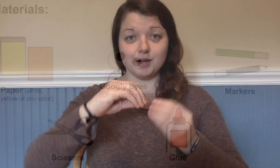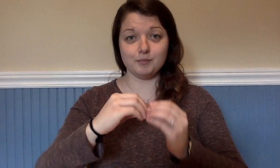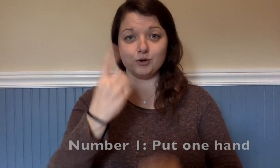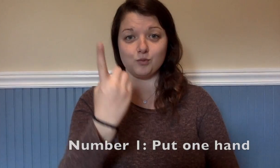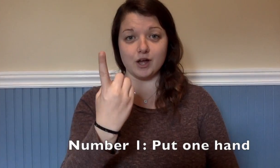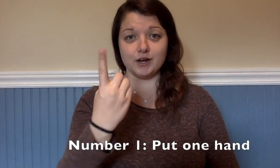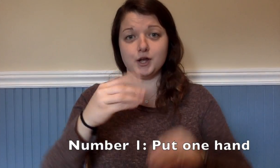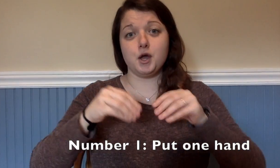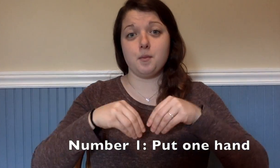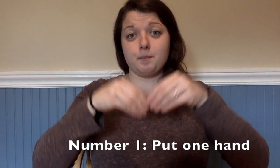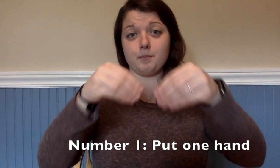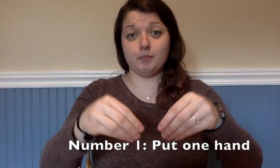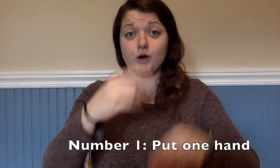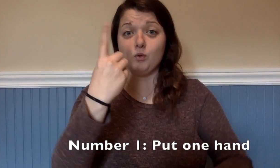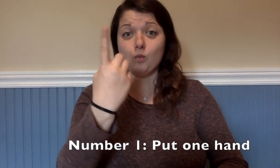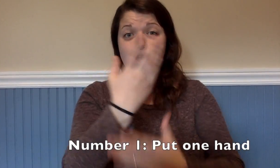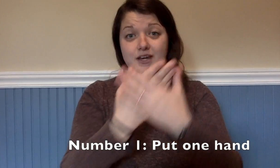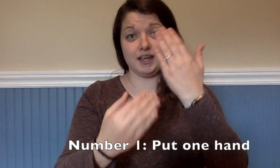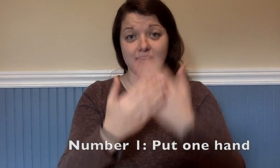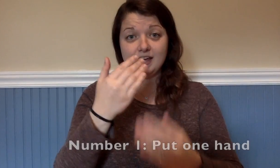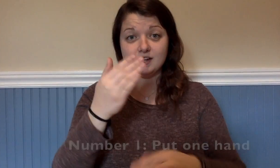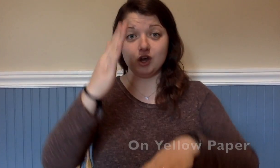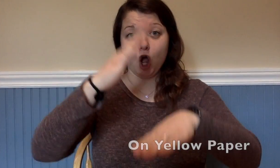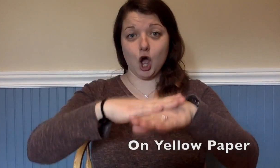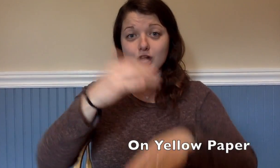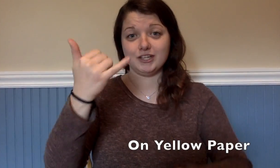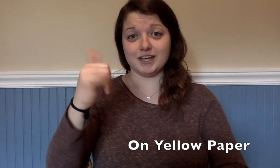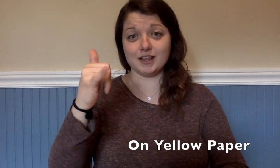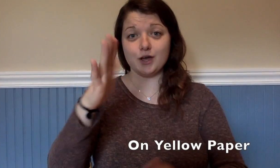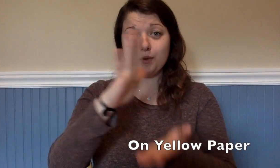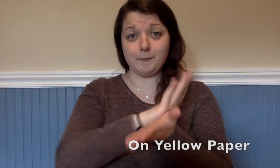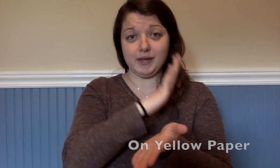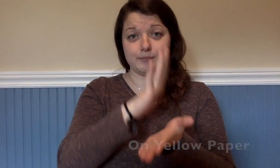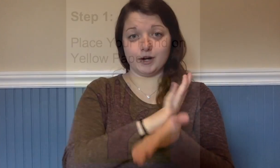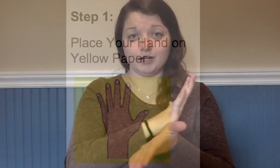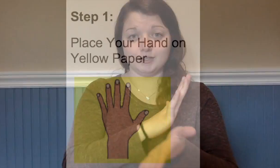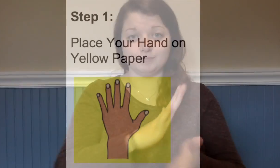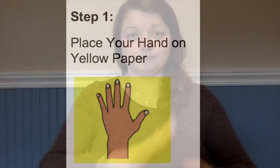Number one, put one hand on yellow paper.